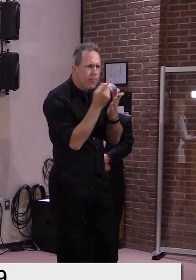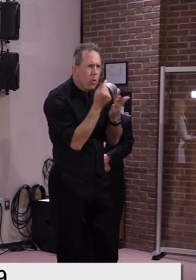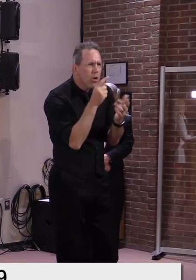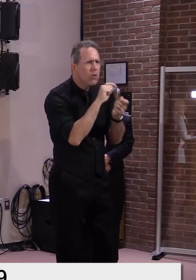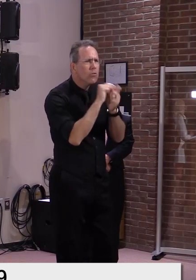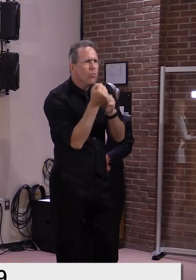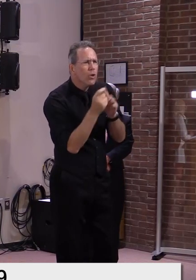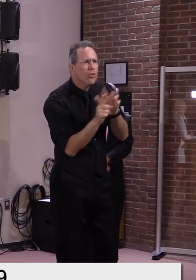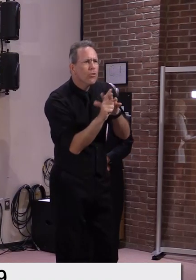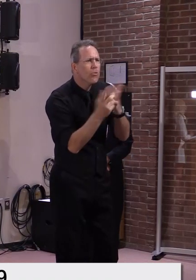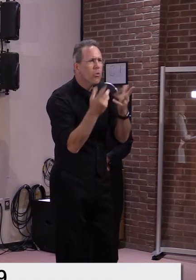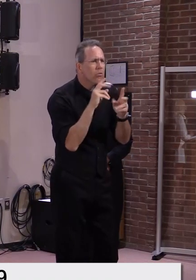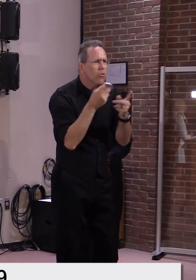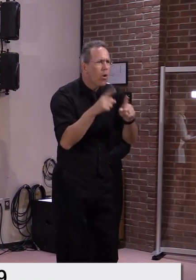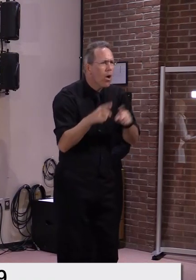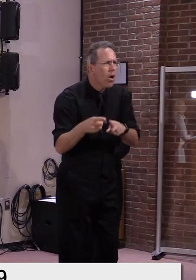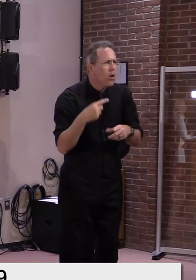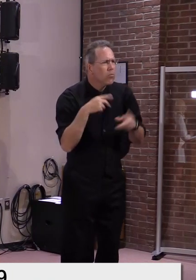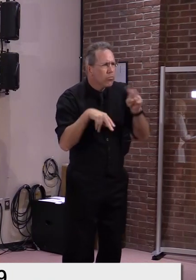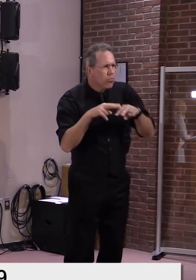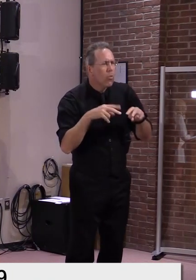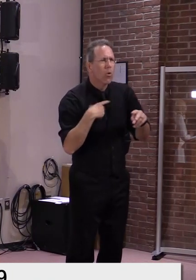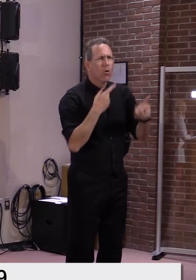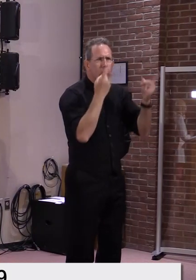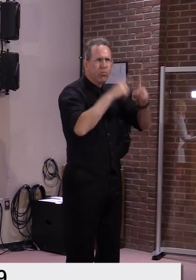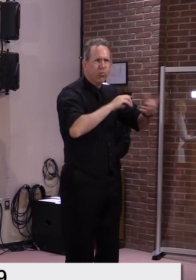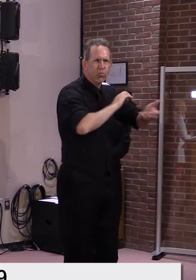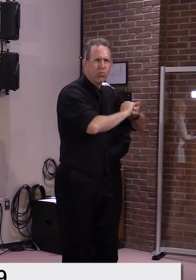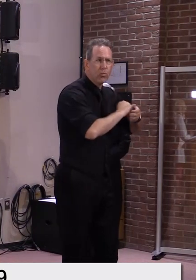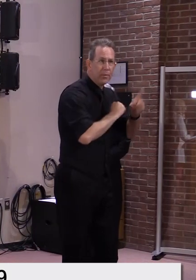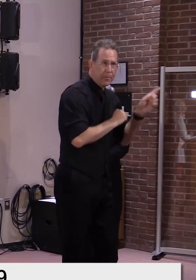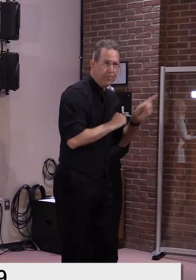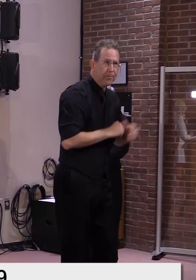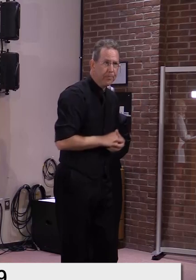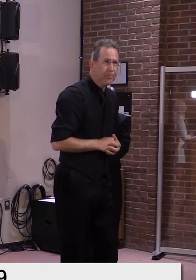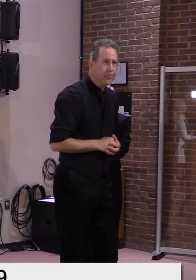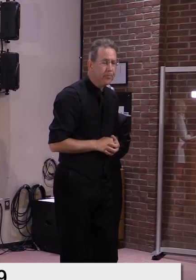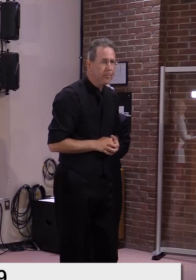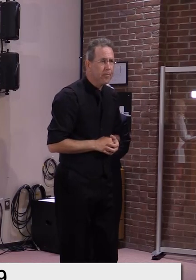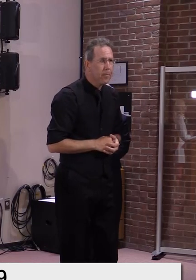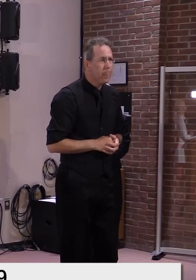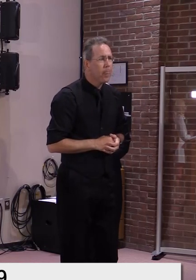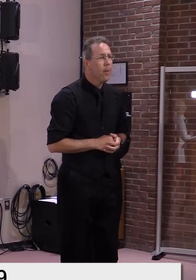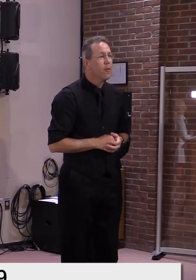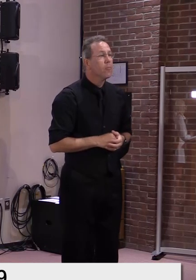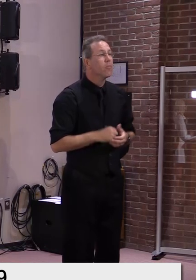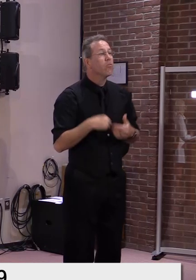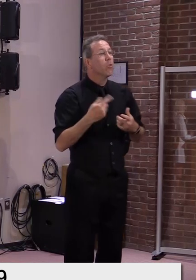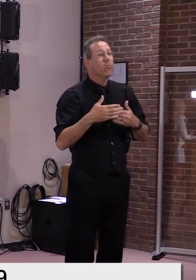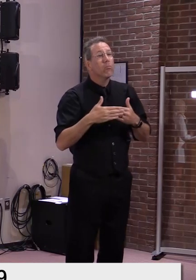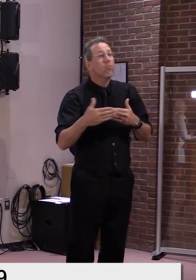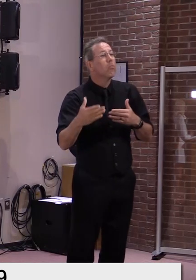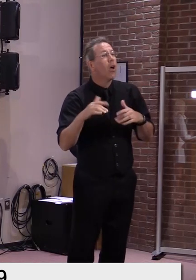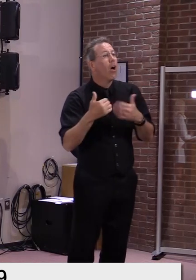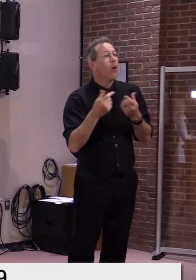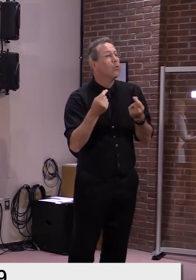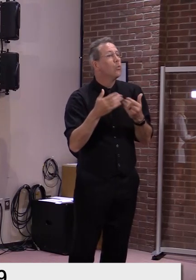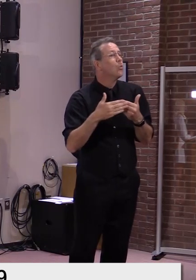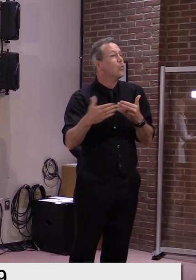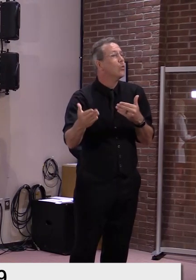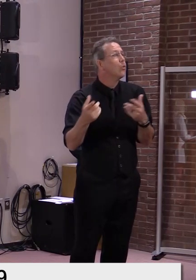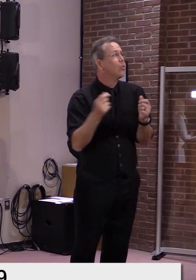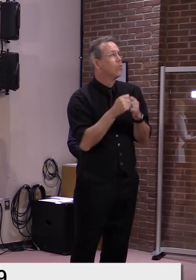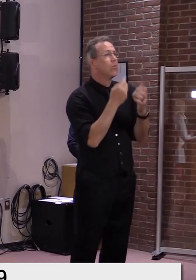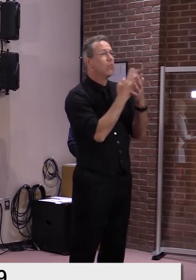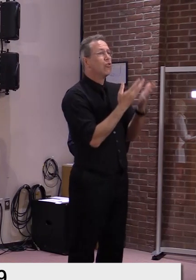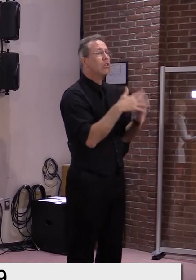that our teams work closely on together. And again, as we move forward, we are also very much looking forward